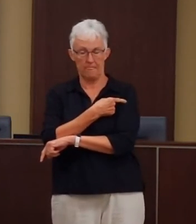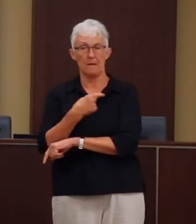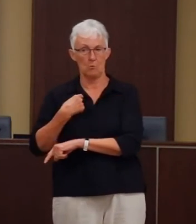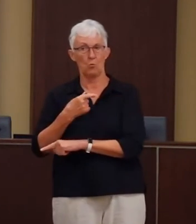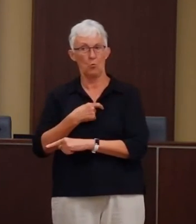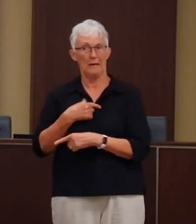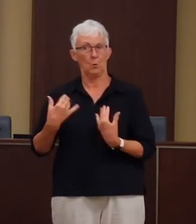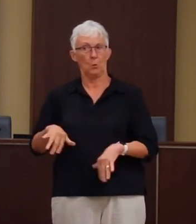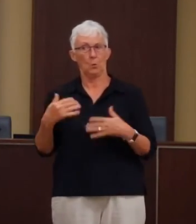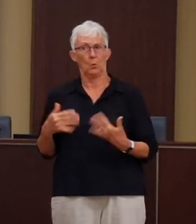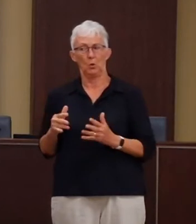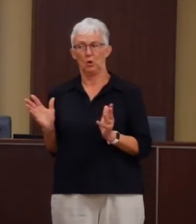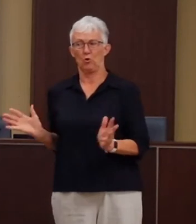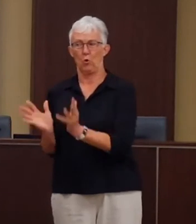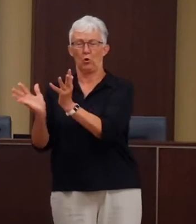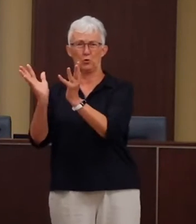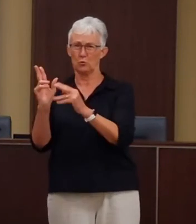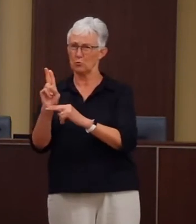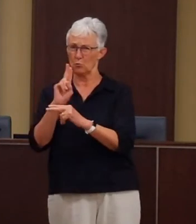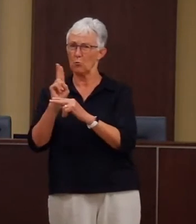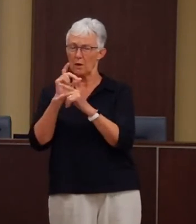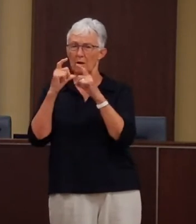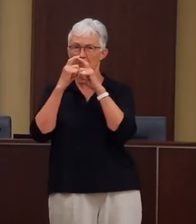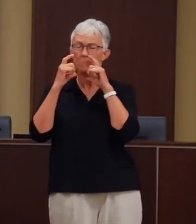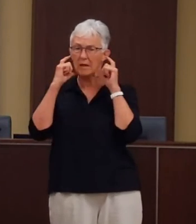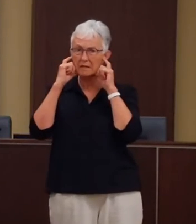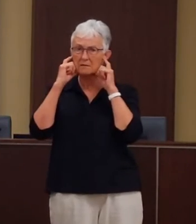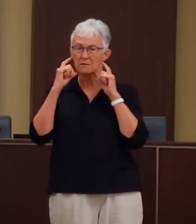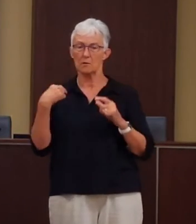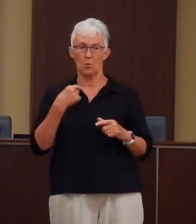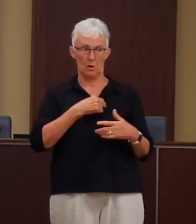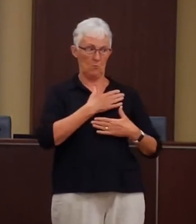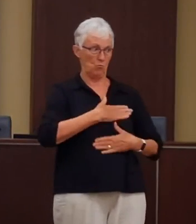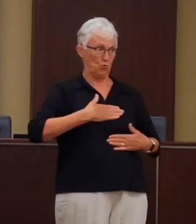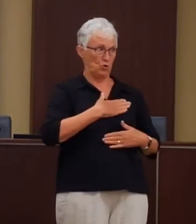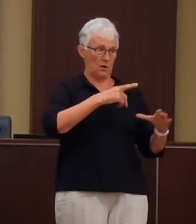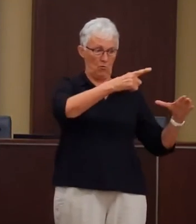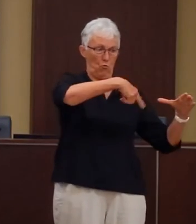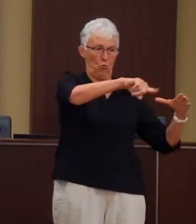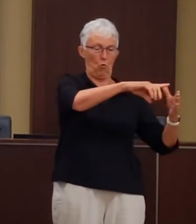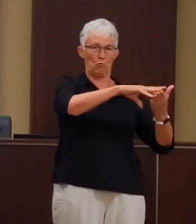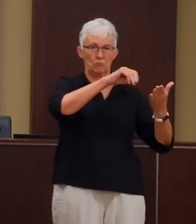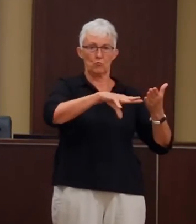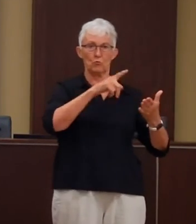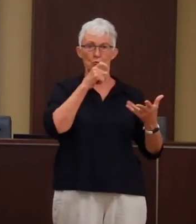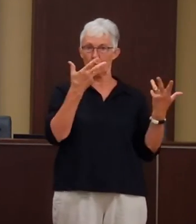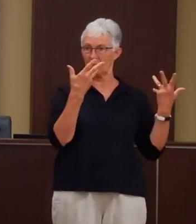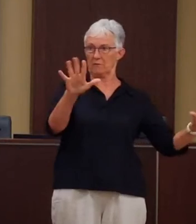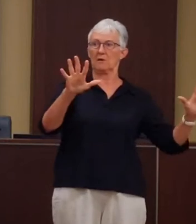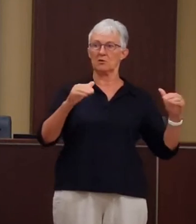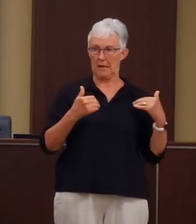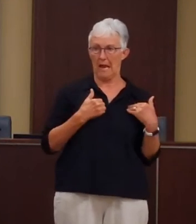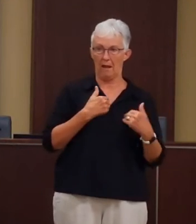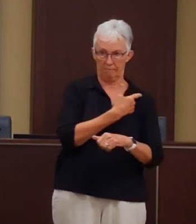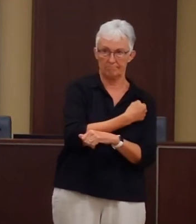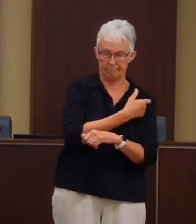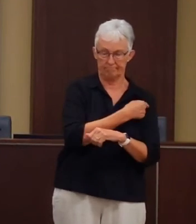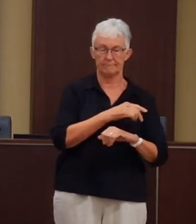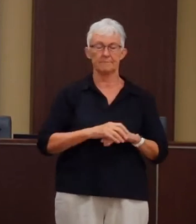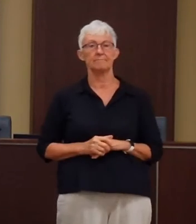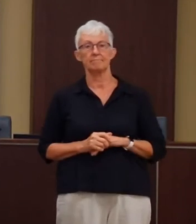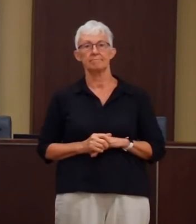vaccinated. I appreciate all of our students that have gotten the vaccination and our parents that have supported that. Vaccination status